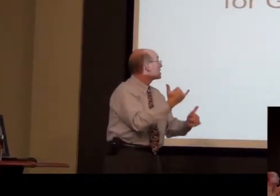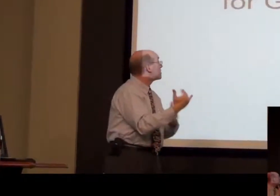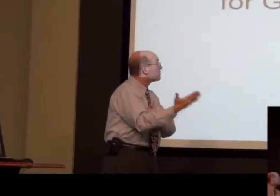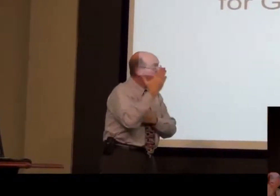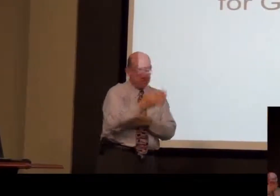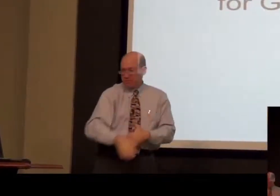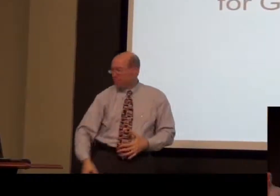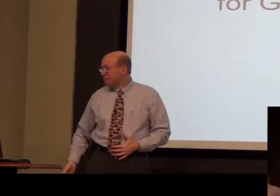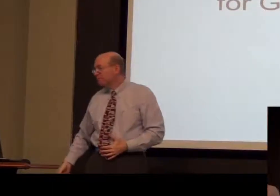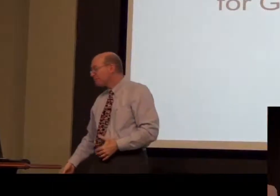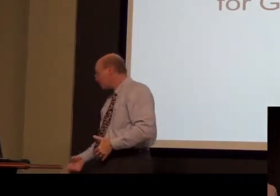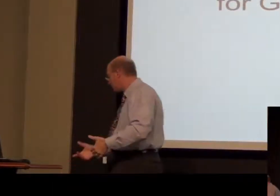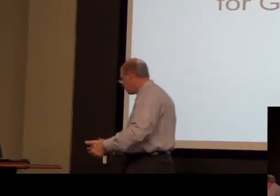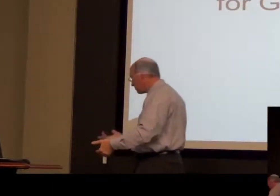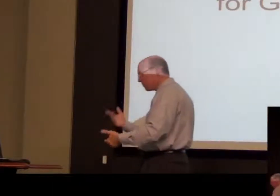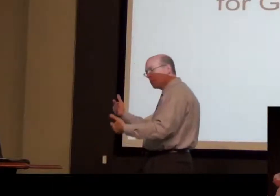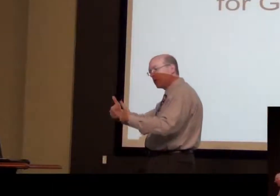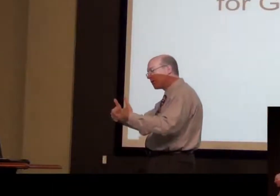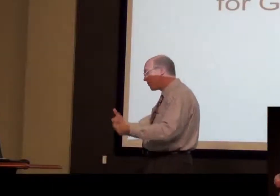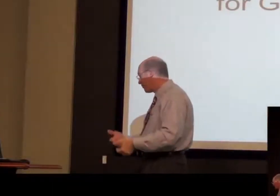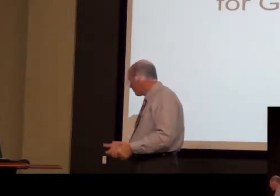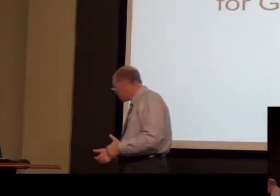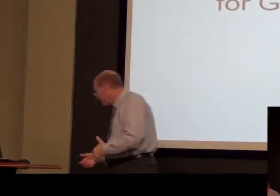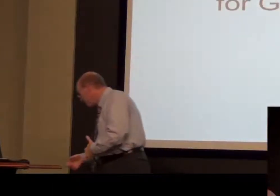apply for tax-exempt bonds.